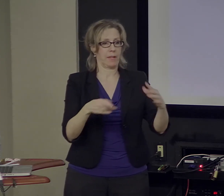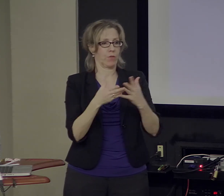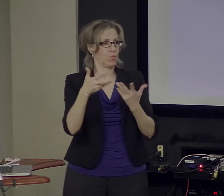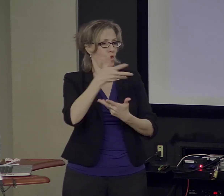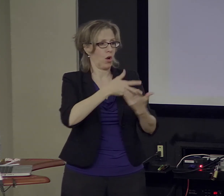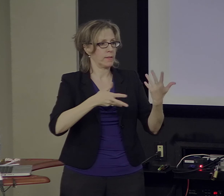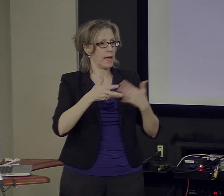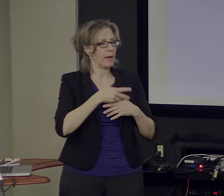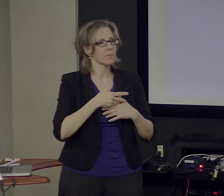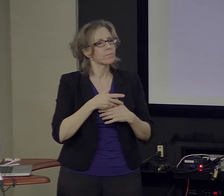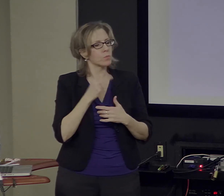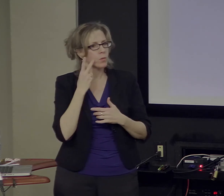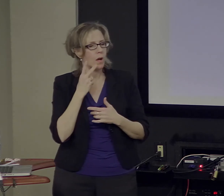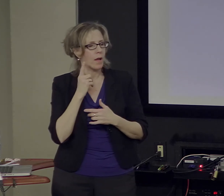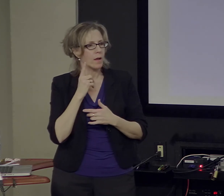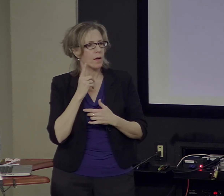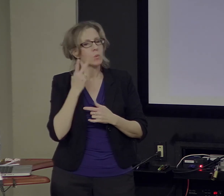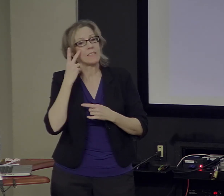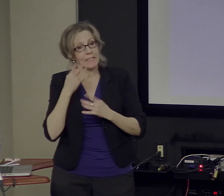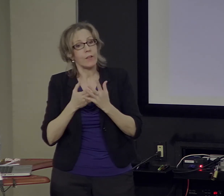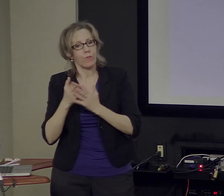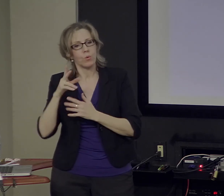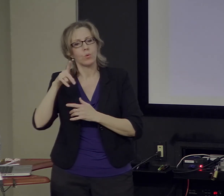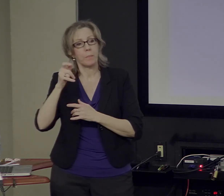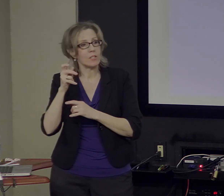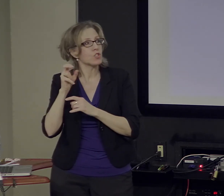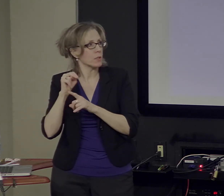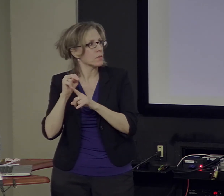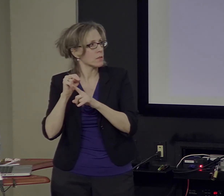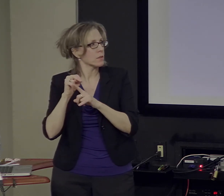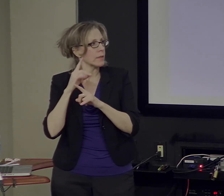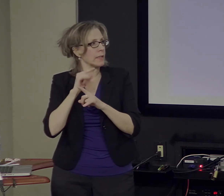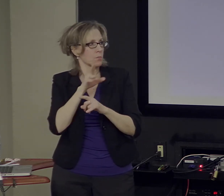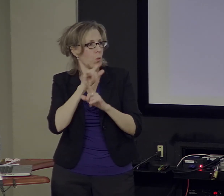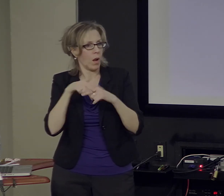what was that? There was a created spoken language.